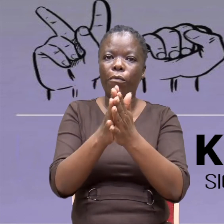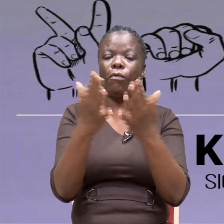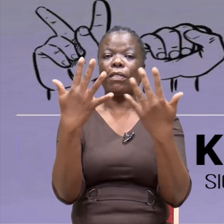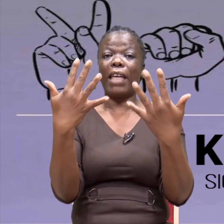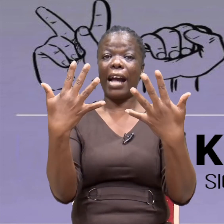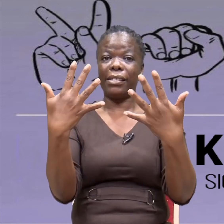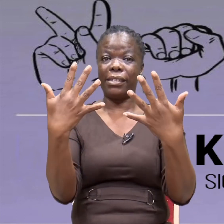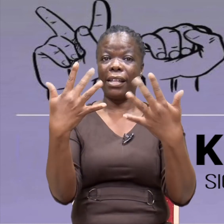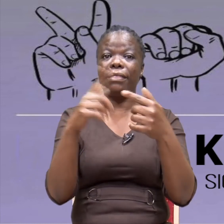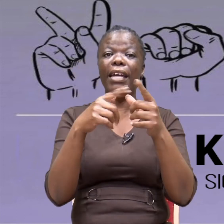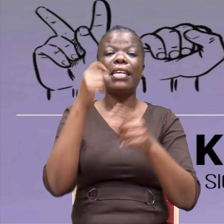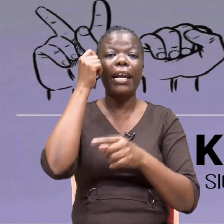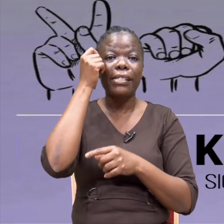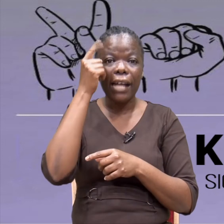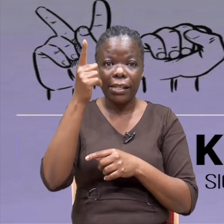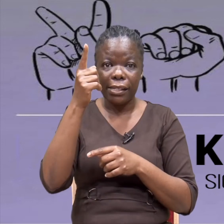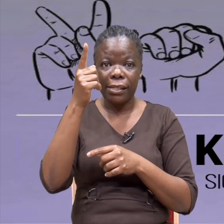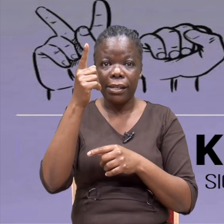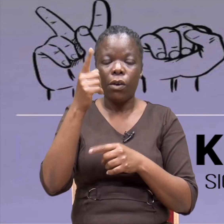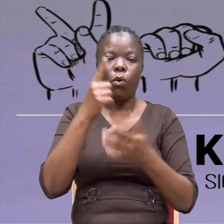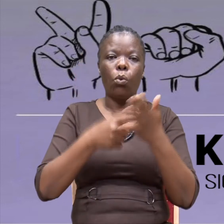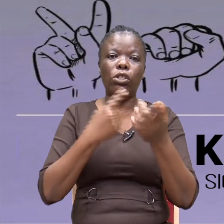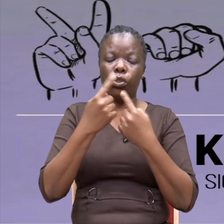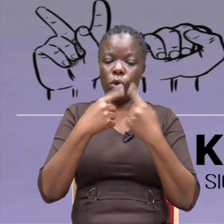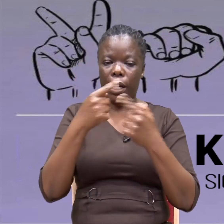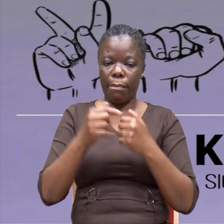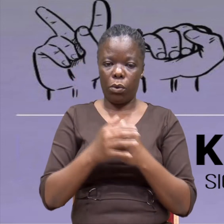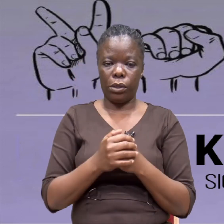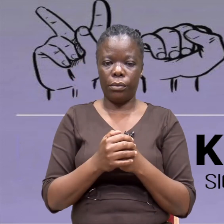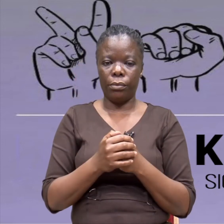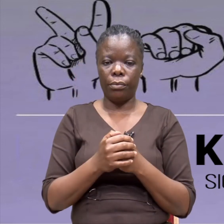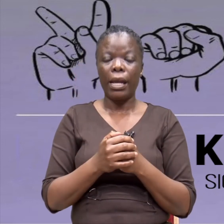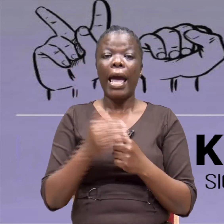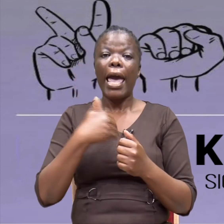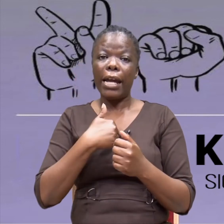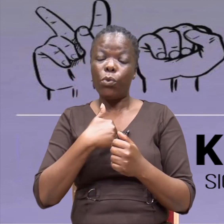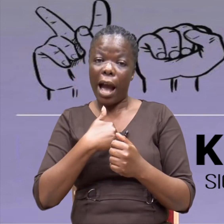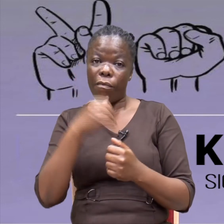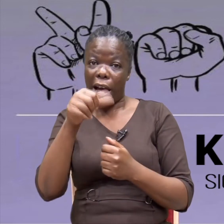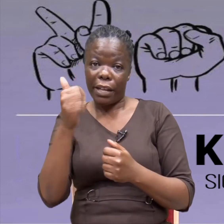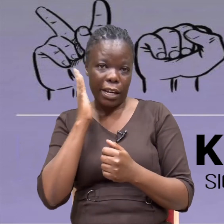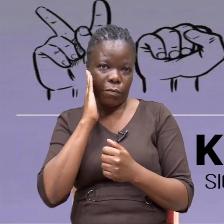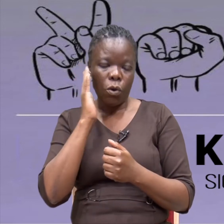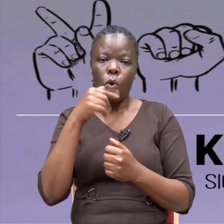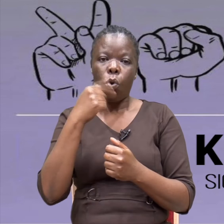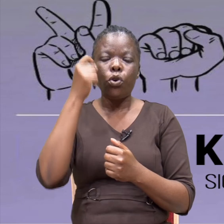the hands, then he understands what you're talking about. And we have other deaf who don't